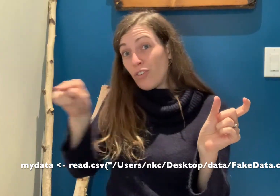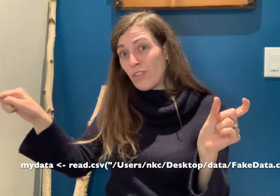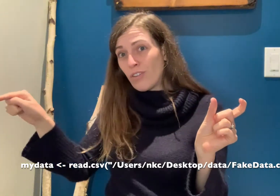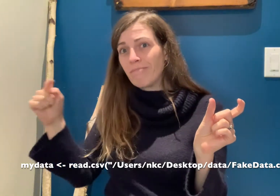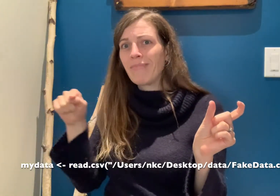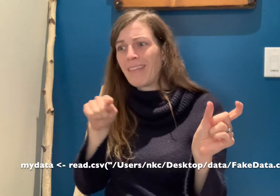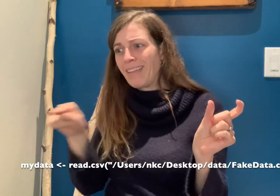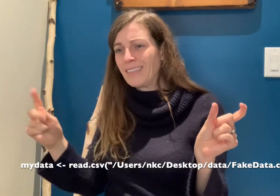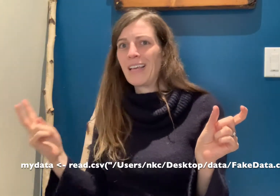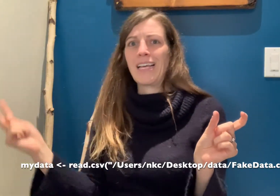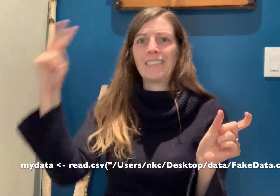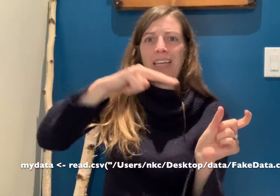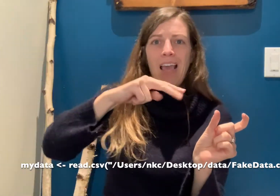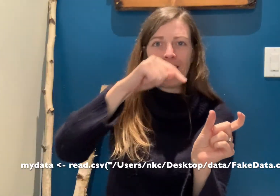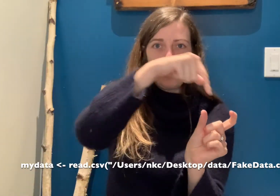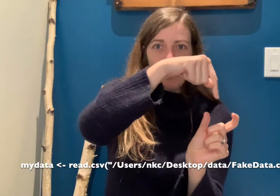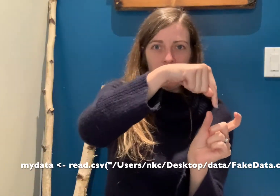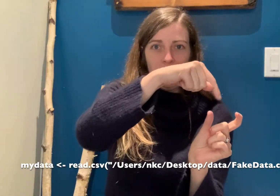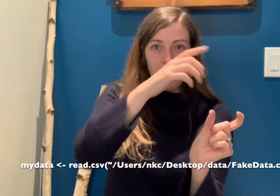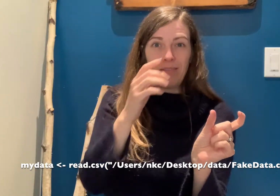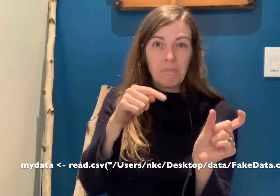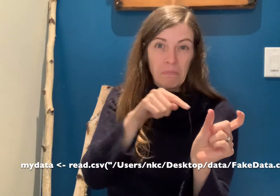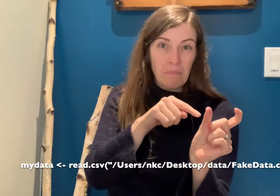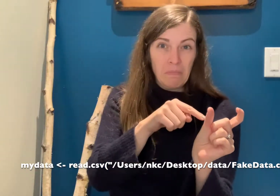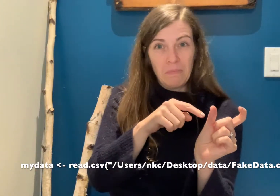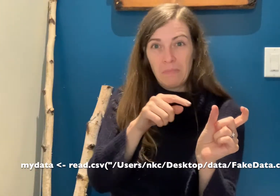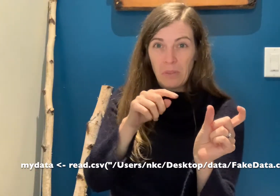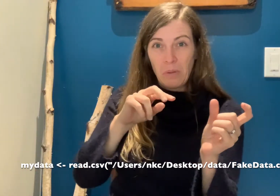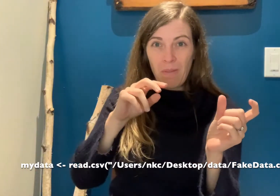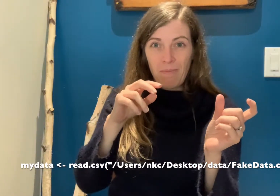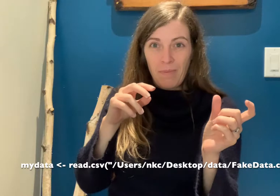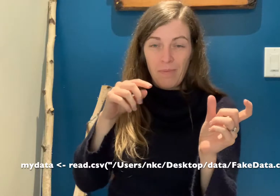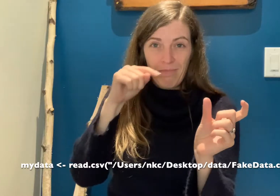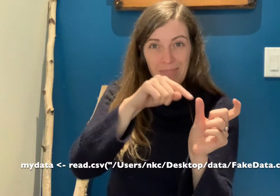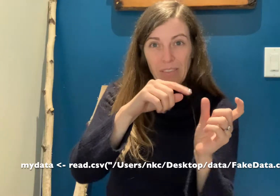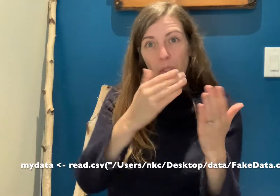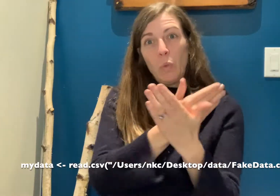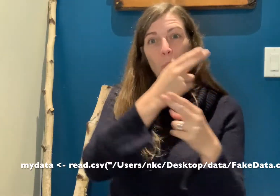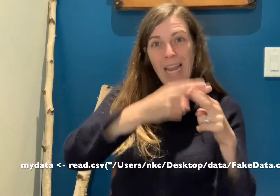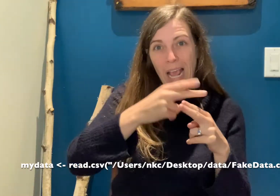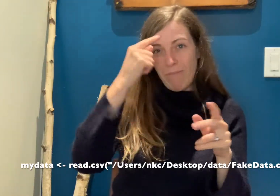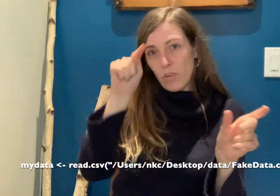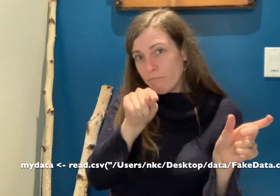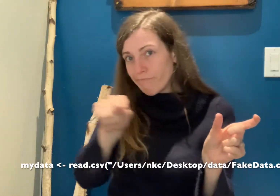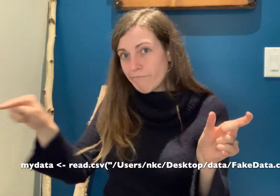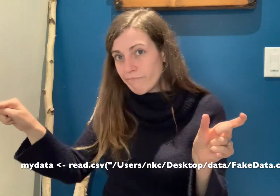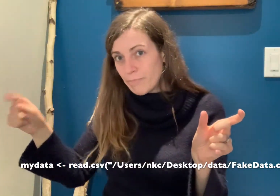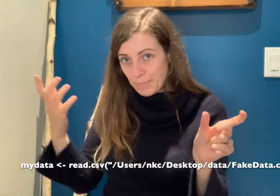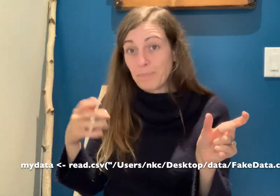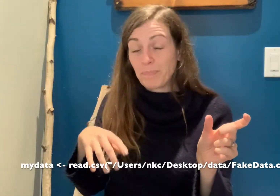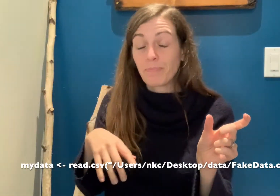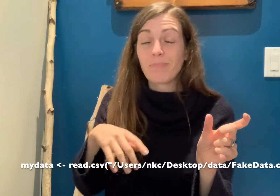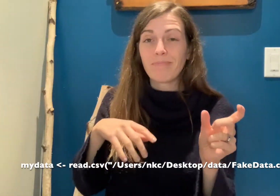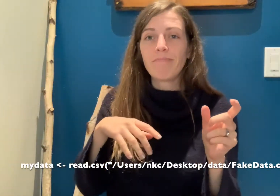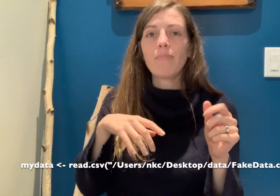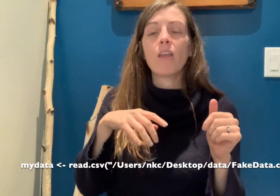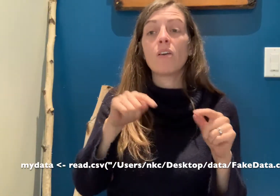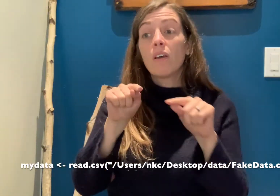or it's like an assigns. And so that means that whatever comes to the right of that arrow is assigned